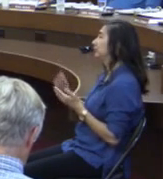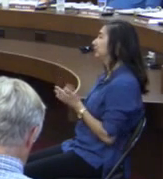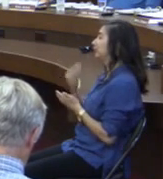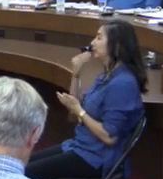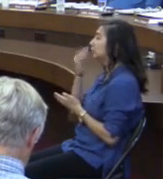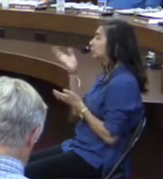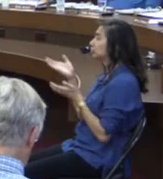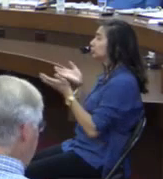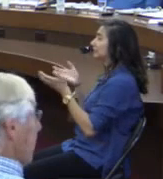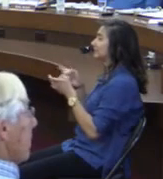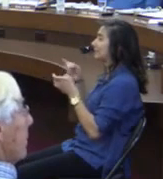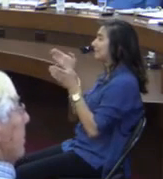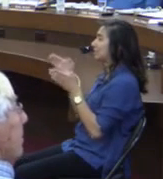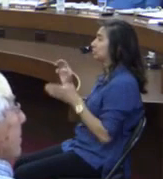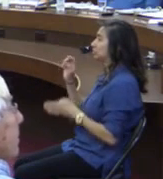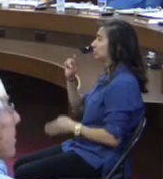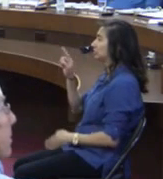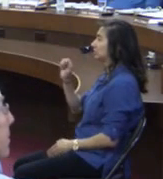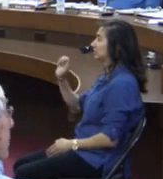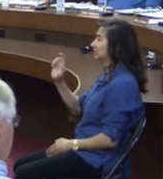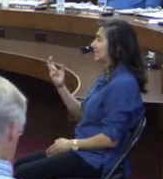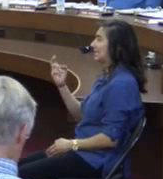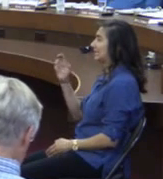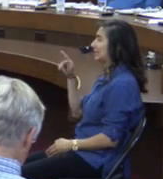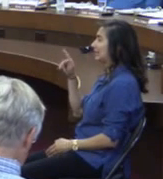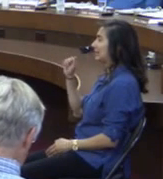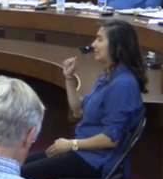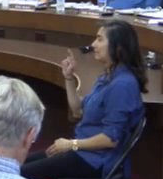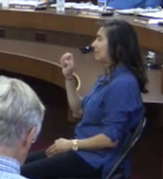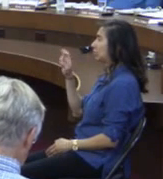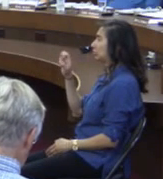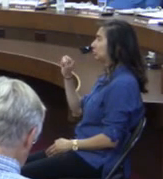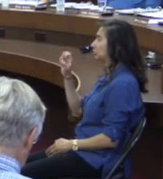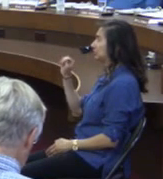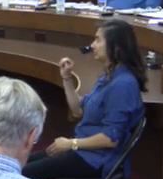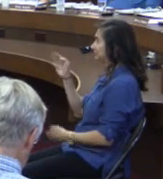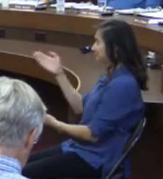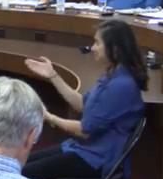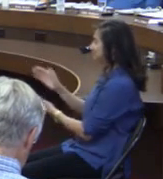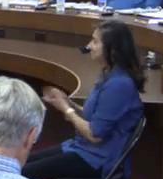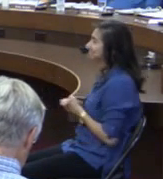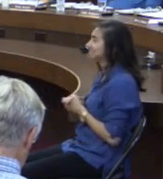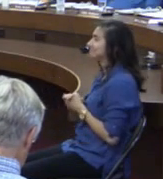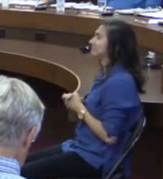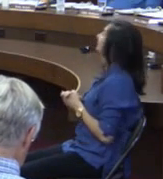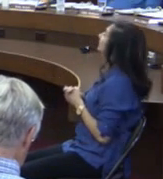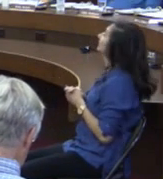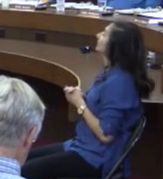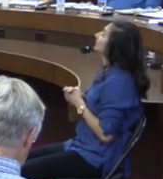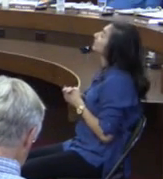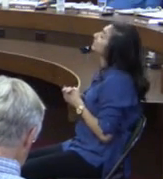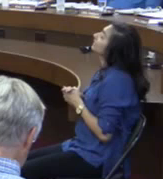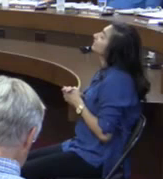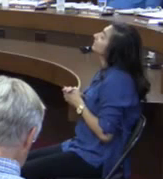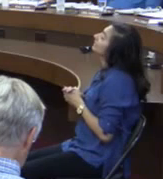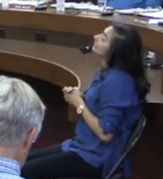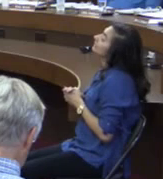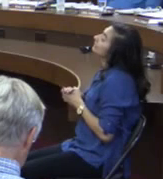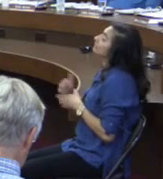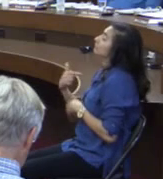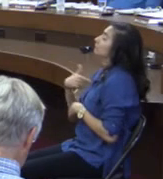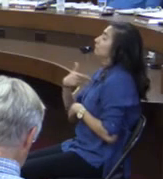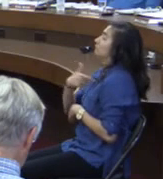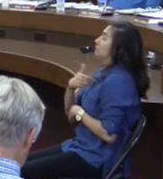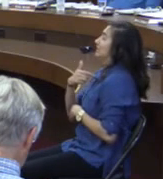Manager, Zach Patterson. Zachary Patterson is his name, but he goes by Zach. And like we